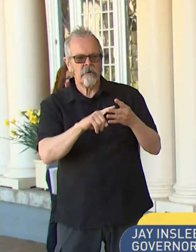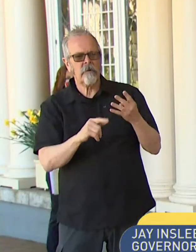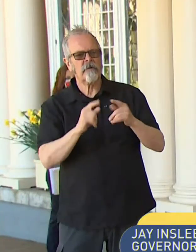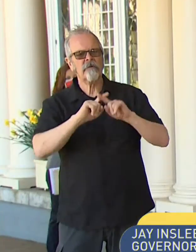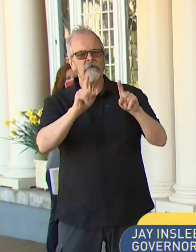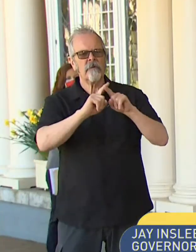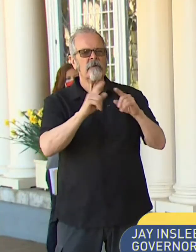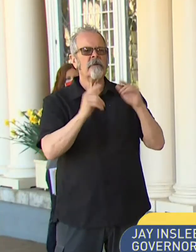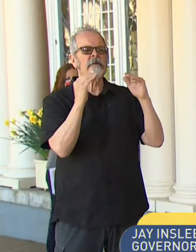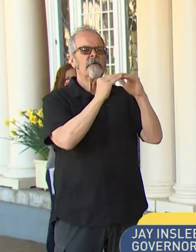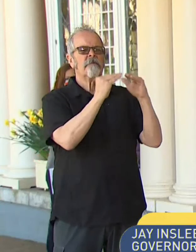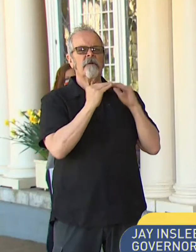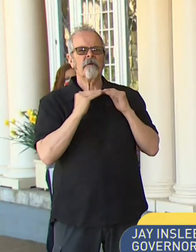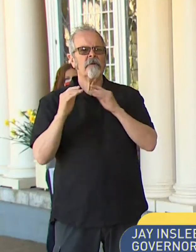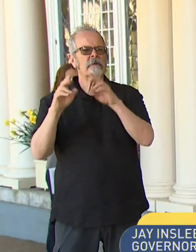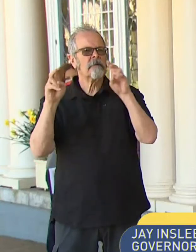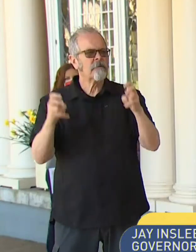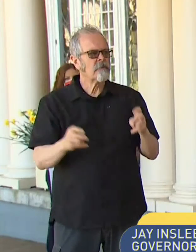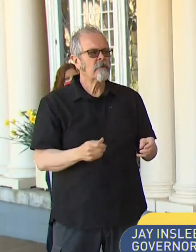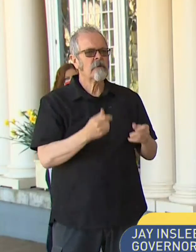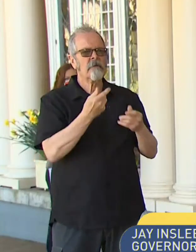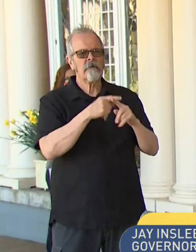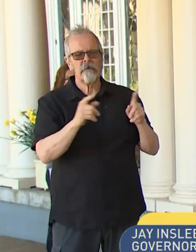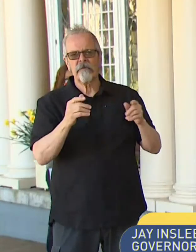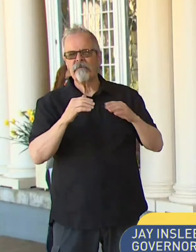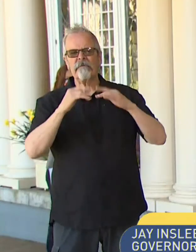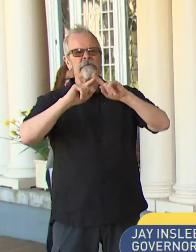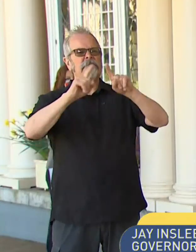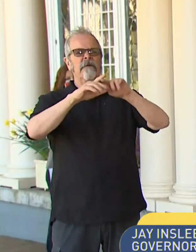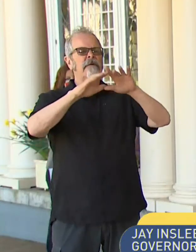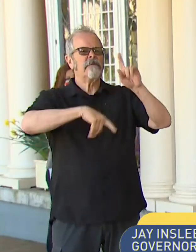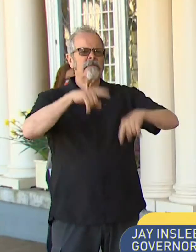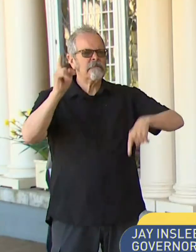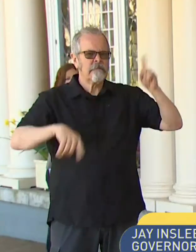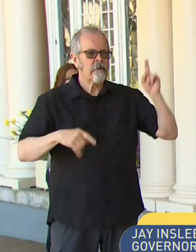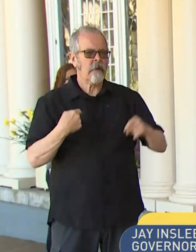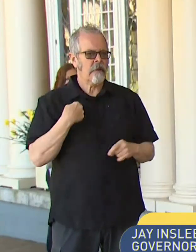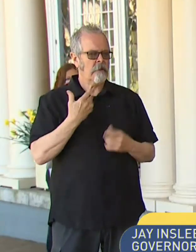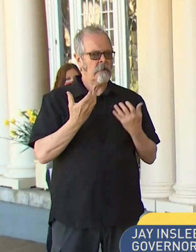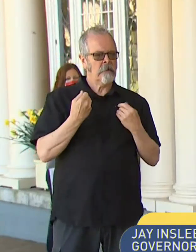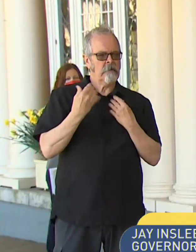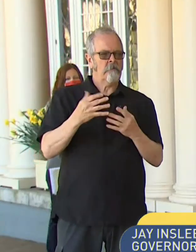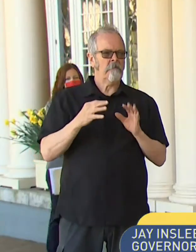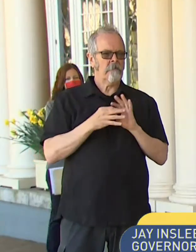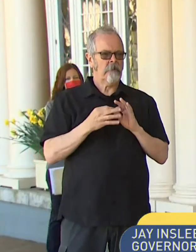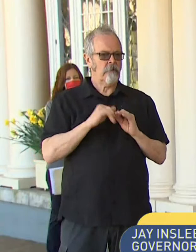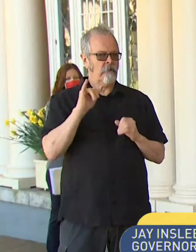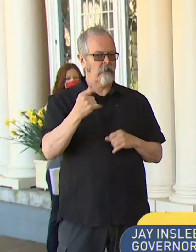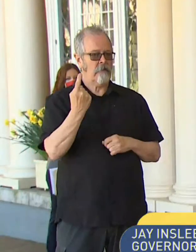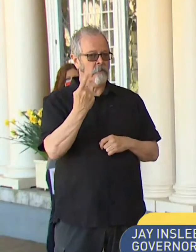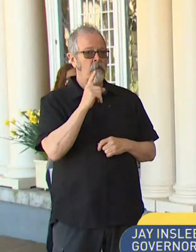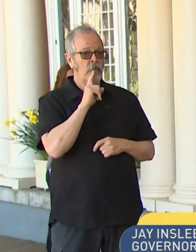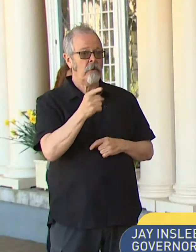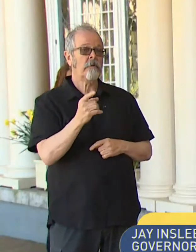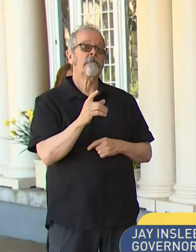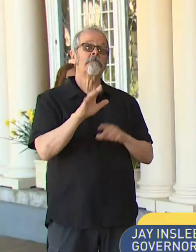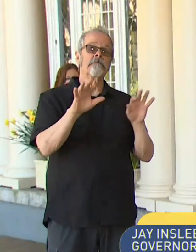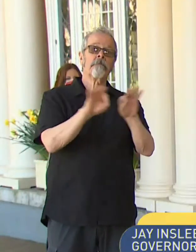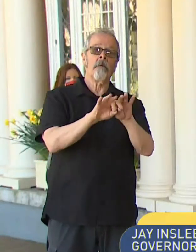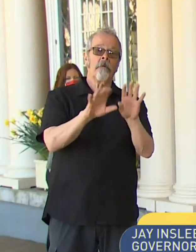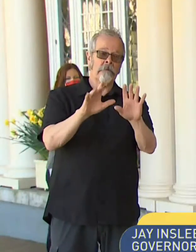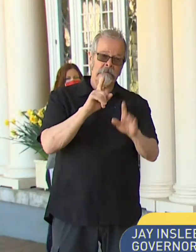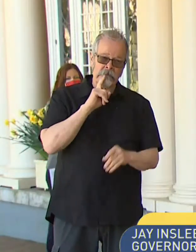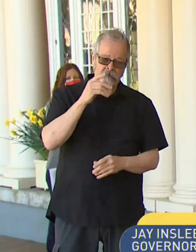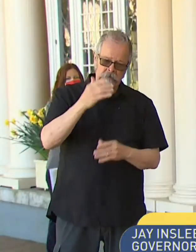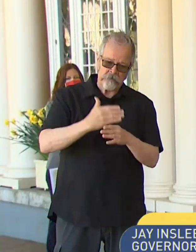Great progress is being made. I do want to mention one, though, that really is imperative to get done, and that is